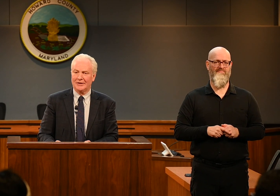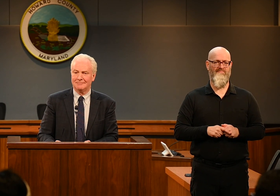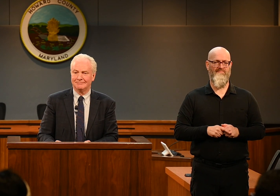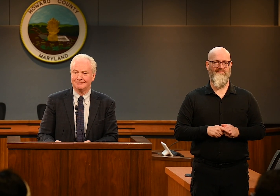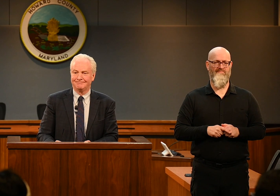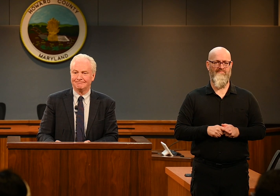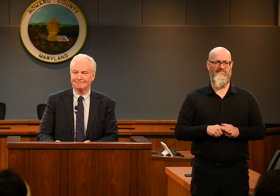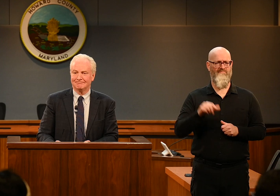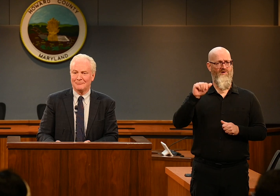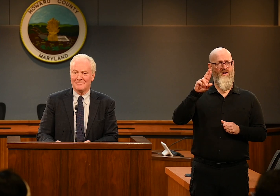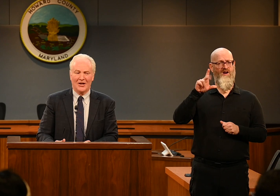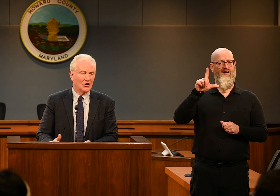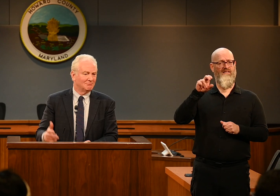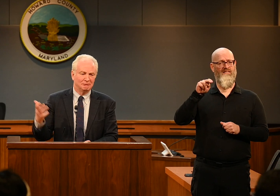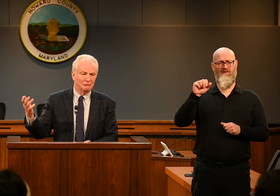in Maryland.